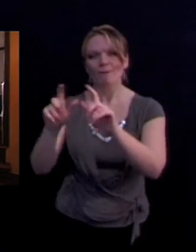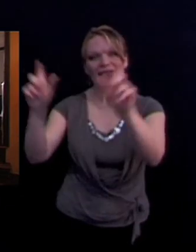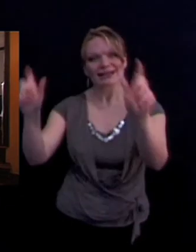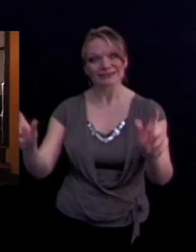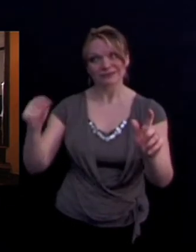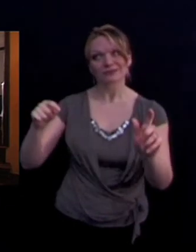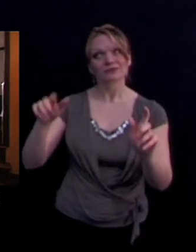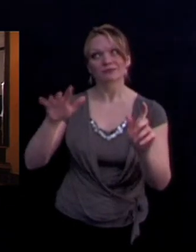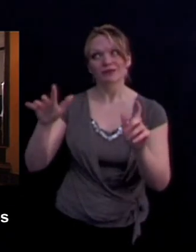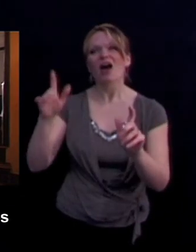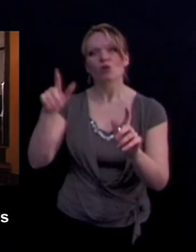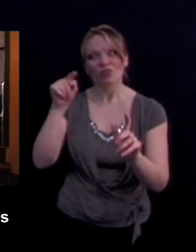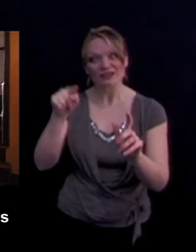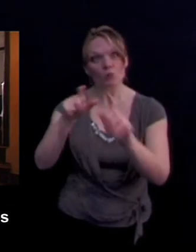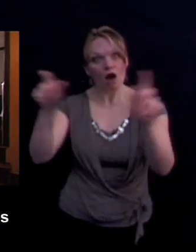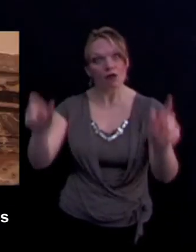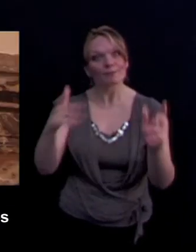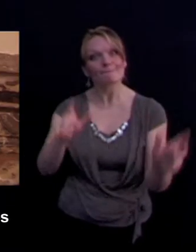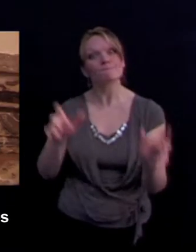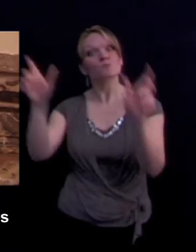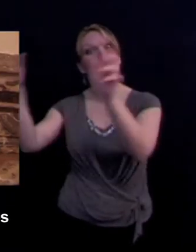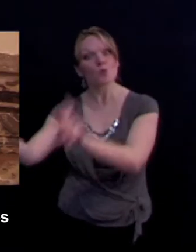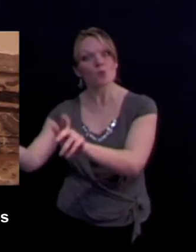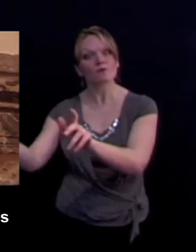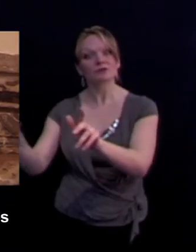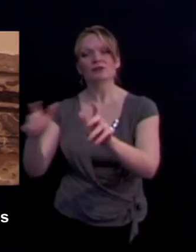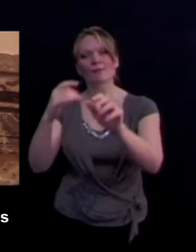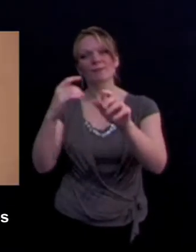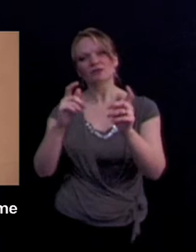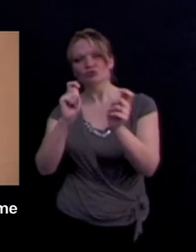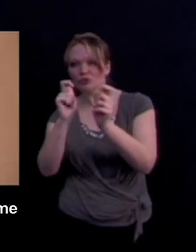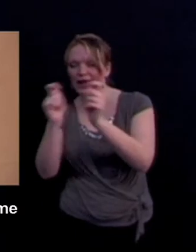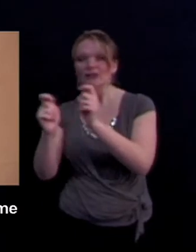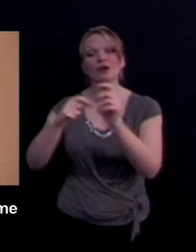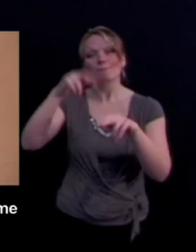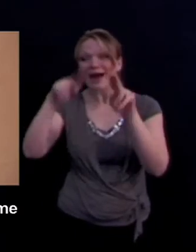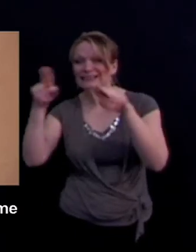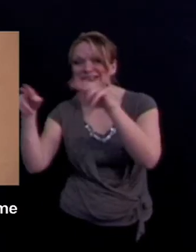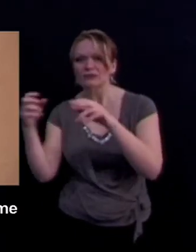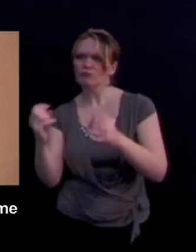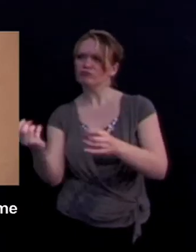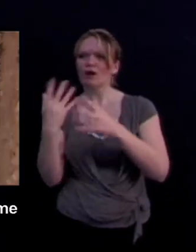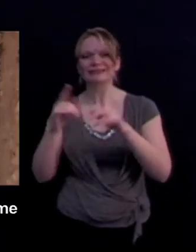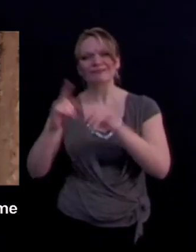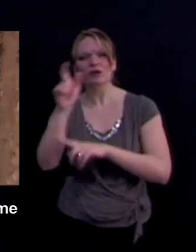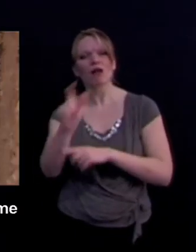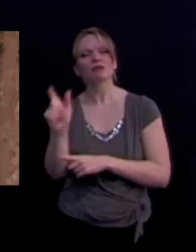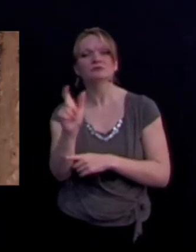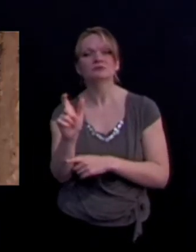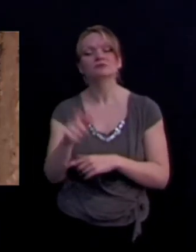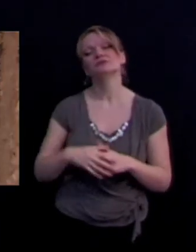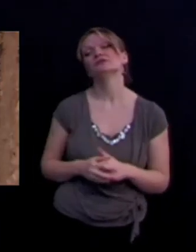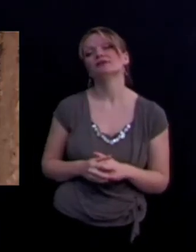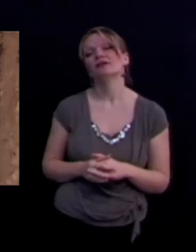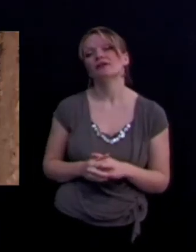thought that this one has been moved from its original position. It has been decorated several times with a brightly painted colour scheme.